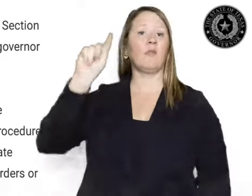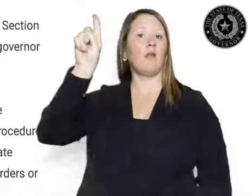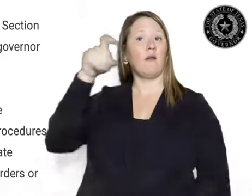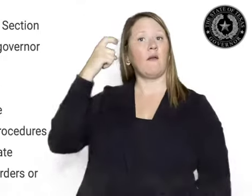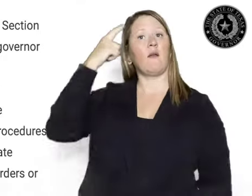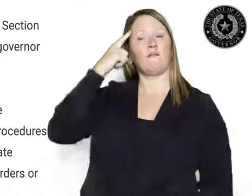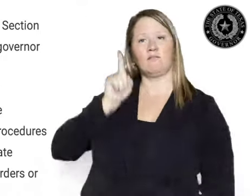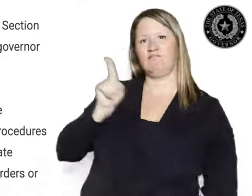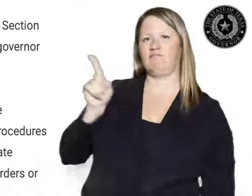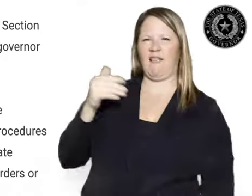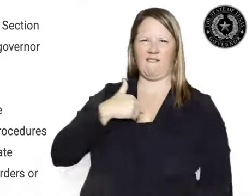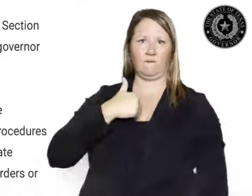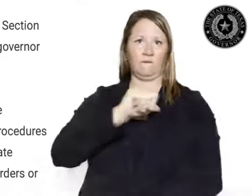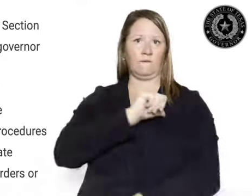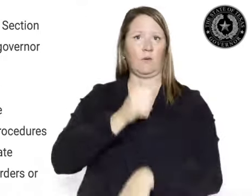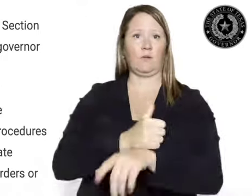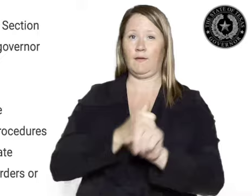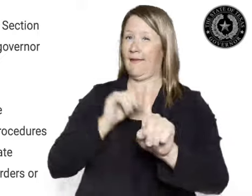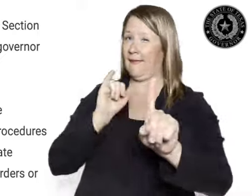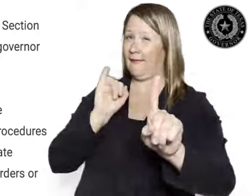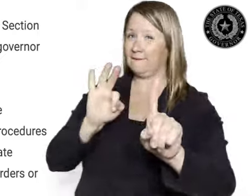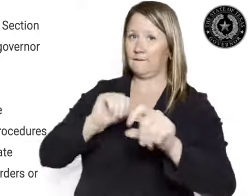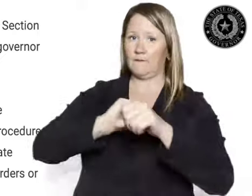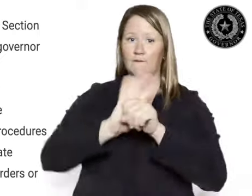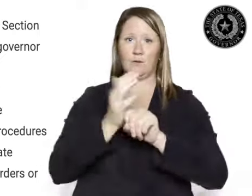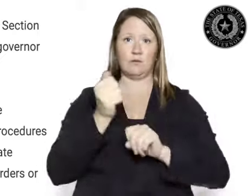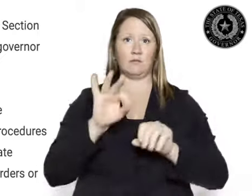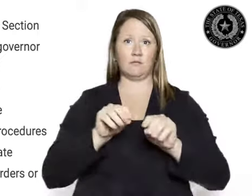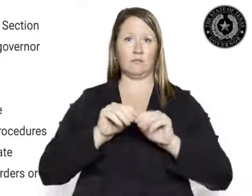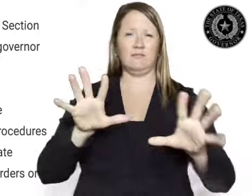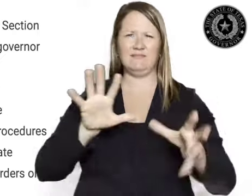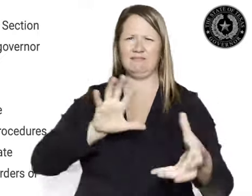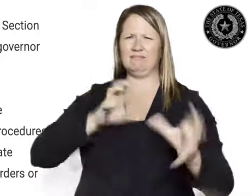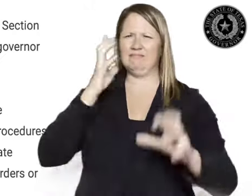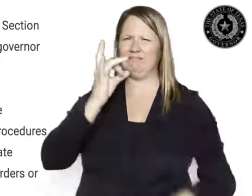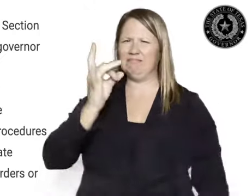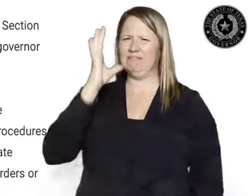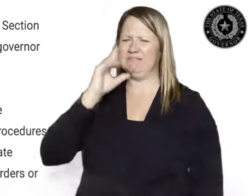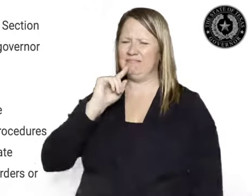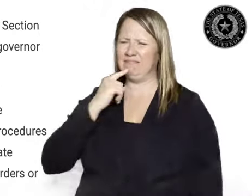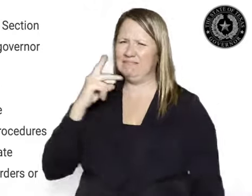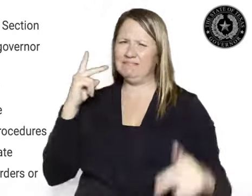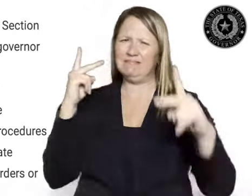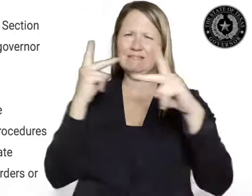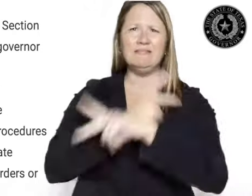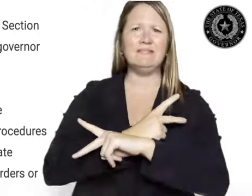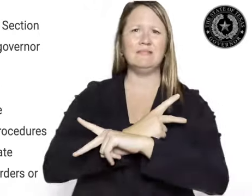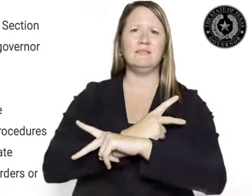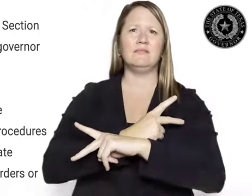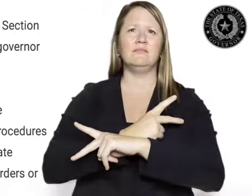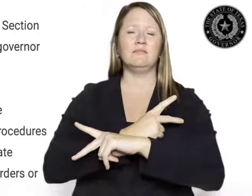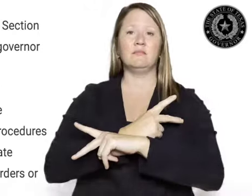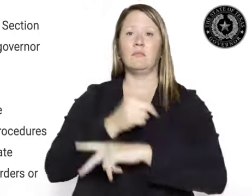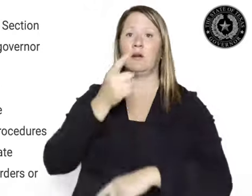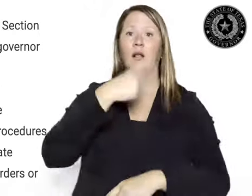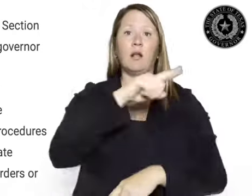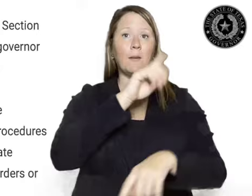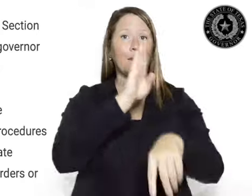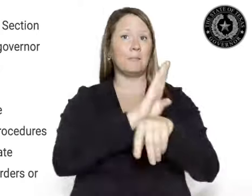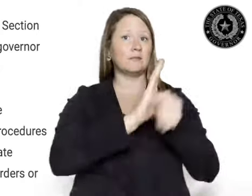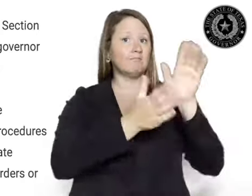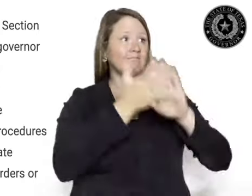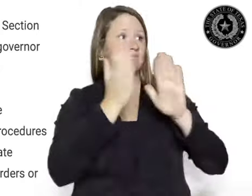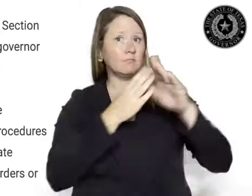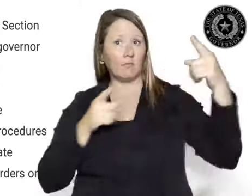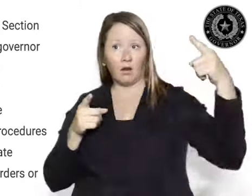418.016a, the governor may suspend the provisions of any regulatory statute prescribing the procedures for conduct of state business or